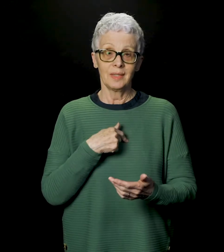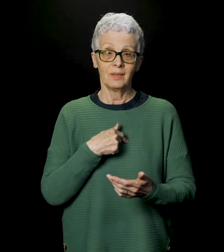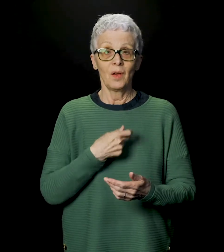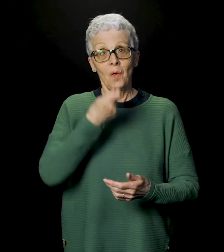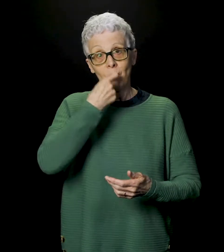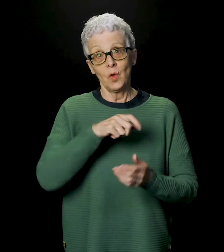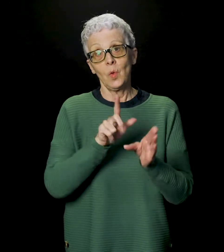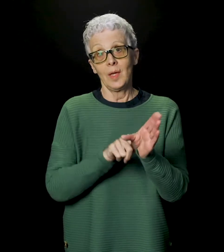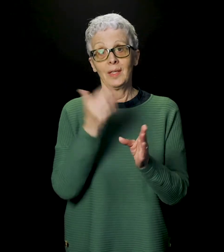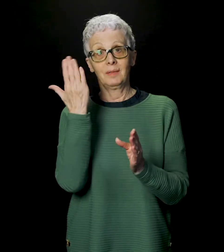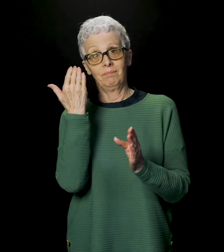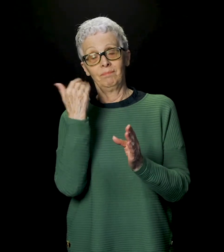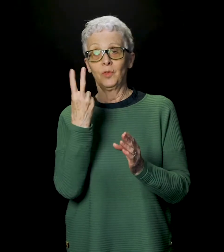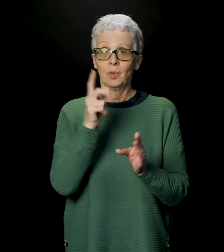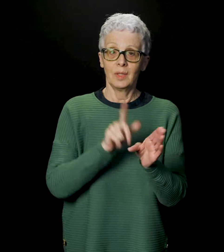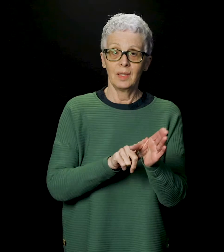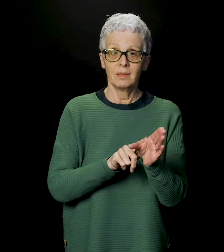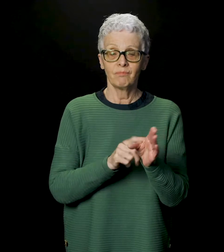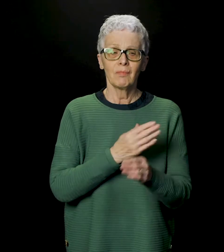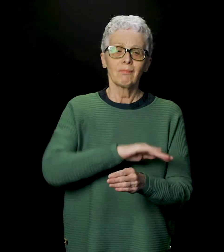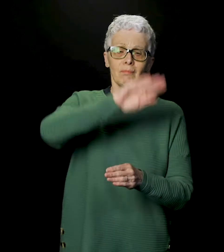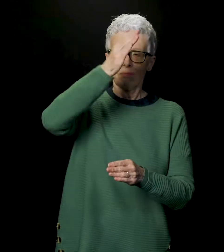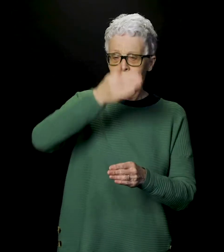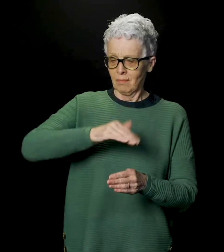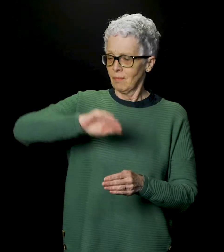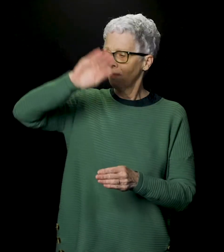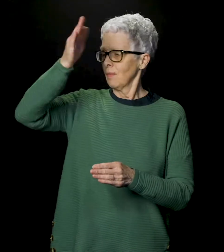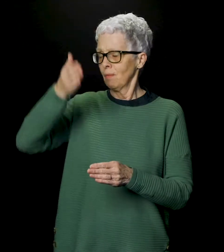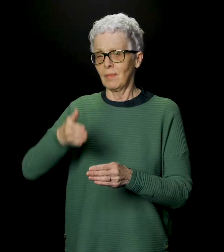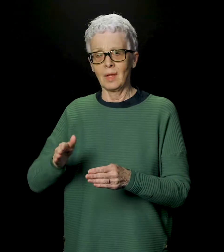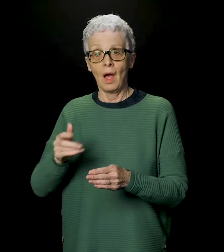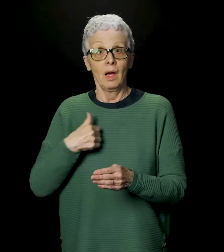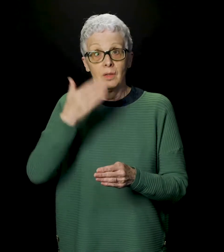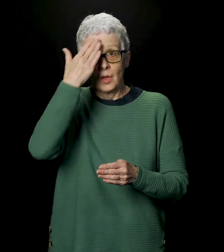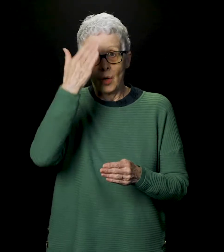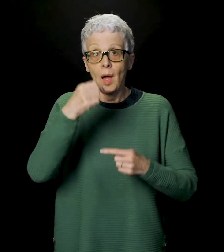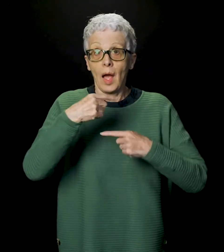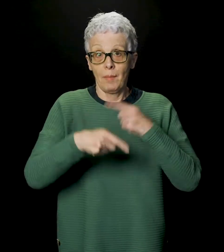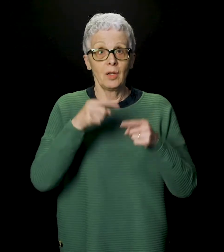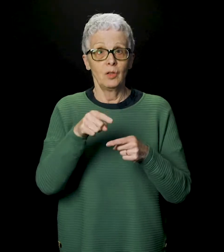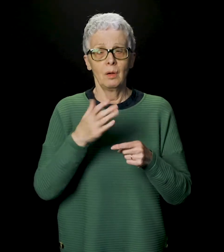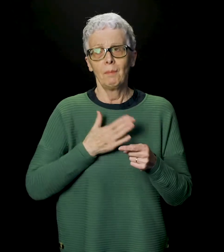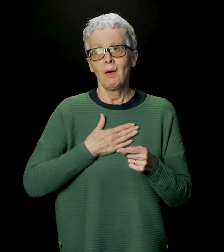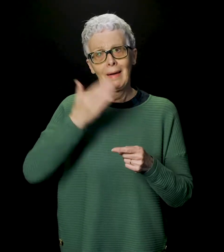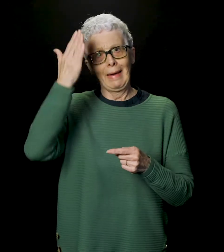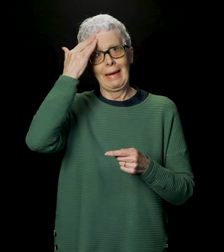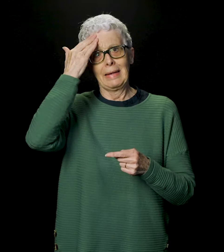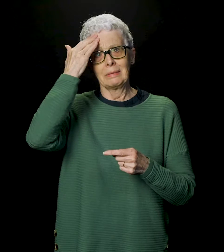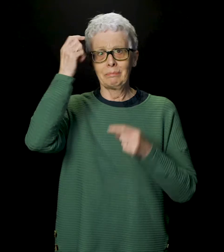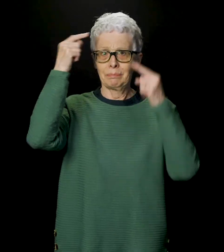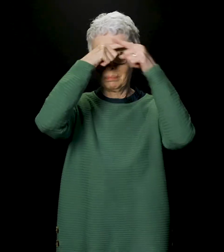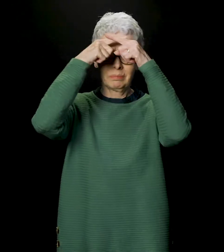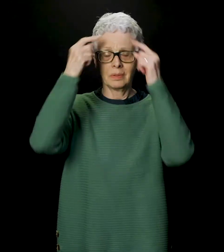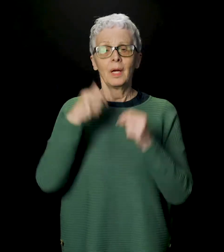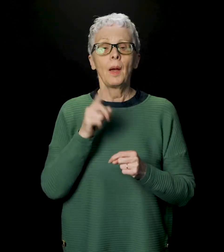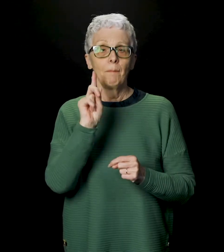of years. It's been an emotional roller coaster, and I don't know about you, but it is doing my head in. But